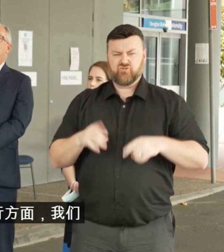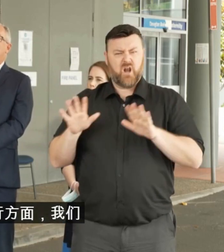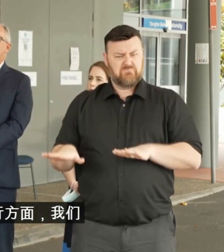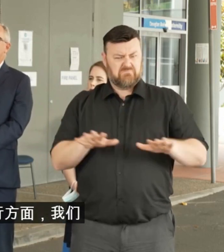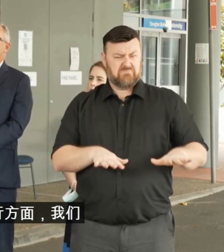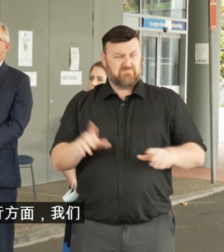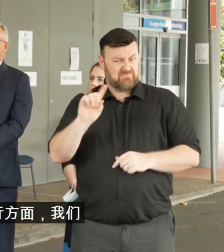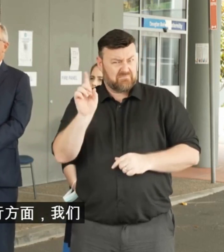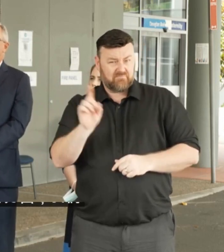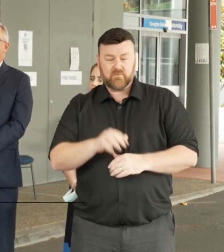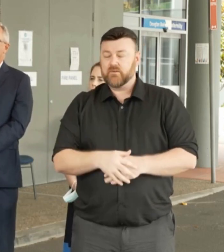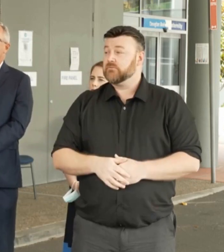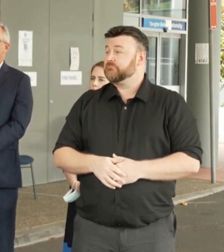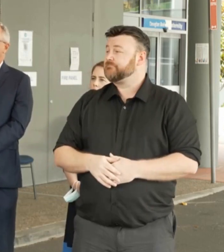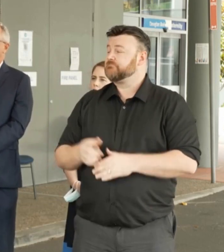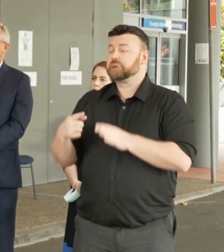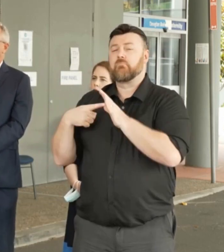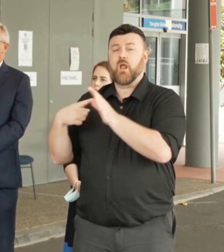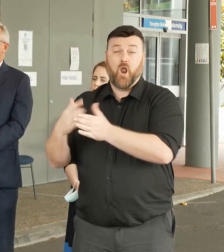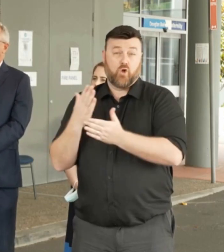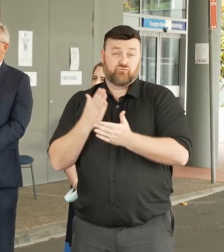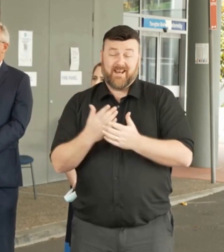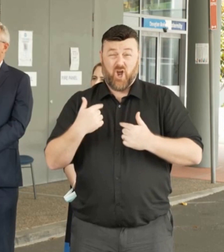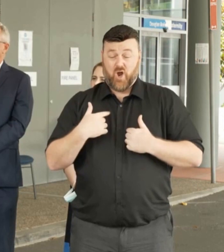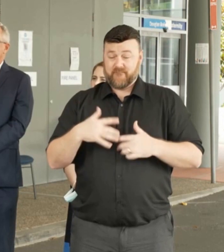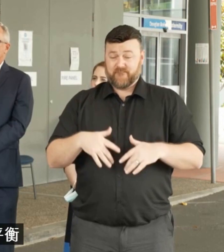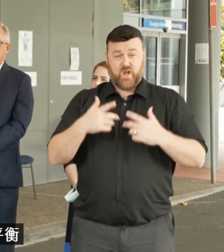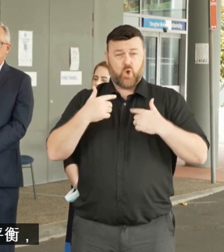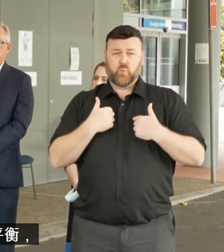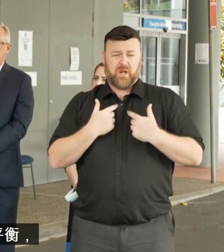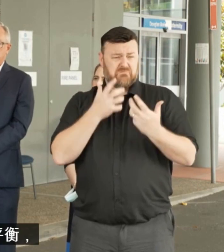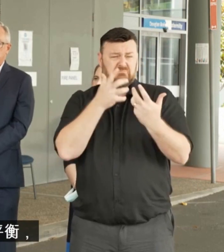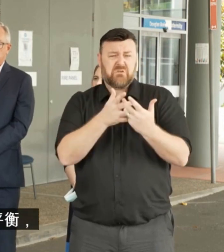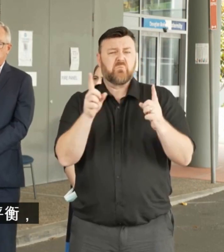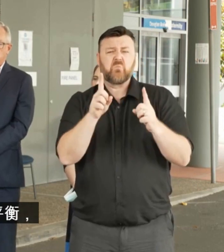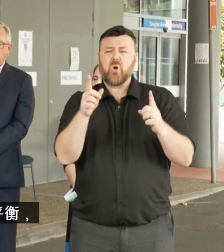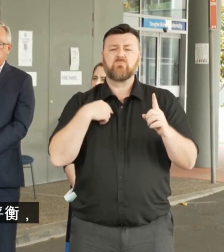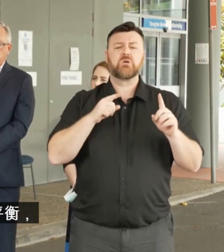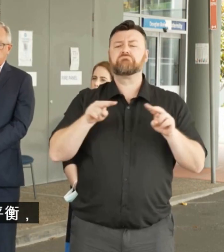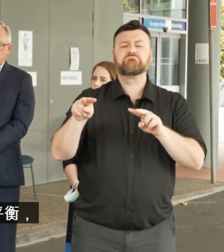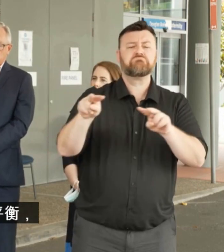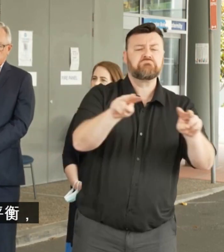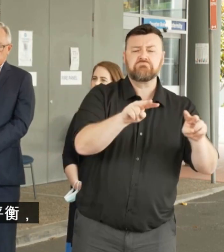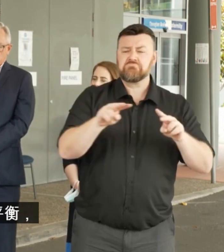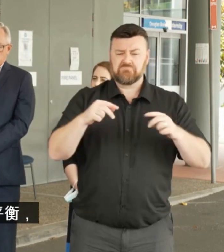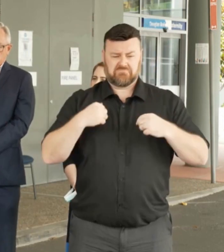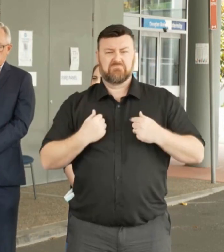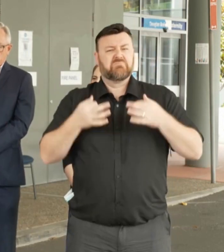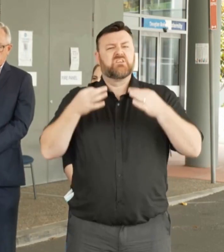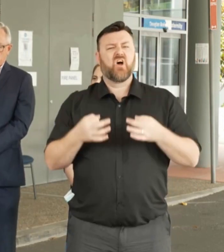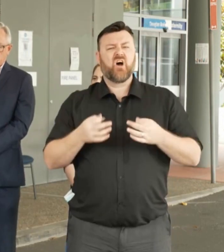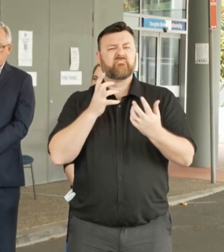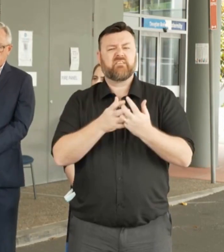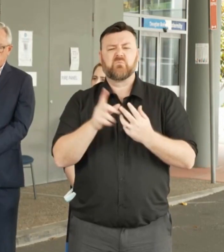balance here in New South Wales and generally around the country when it comes to the handling of the pandemic. And what has been